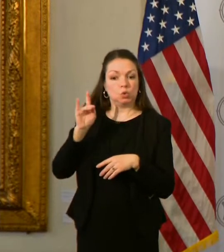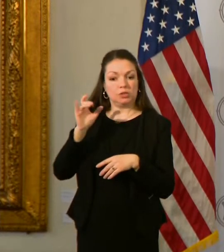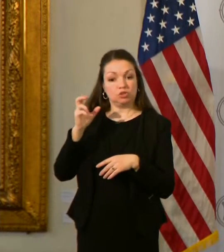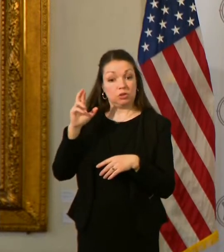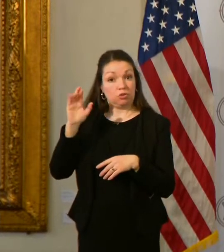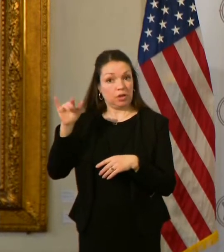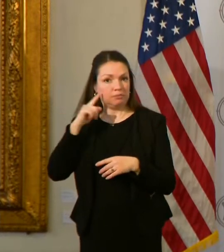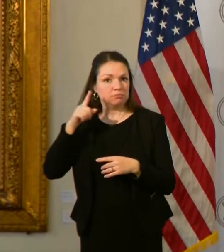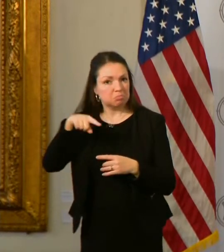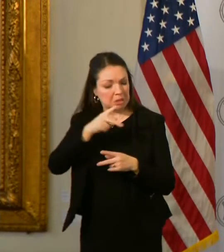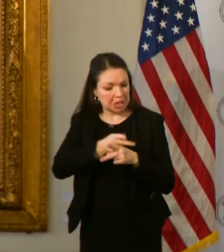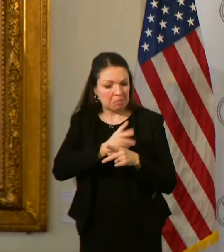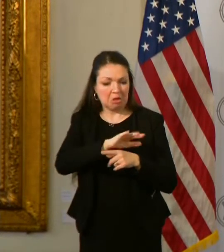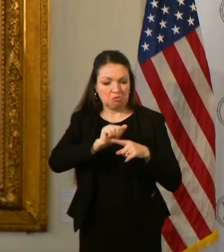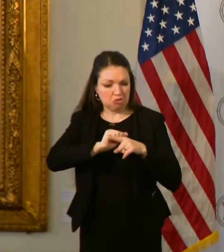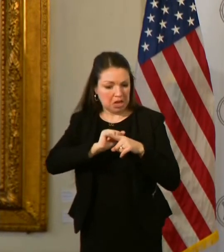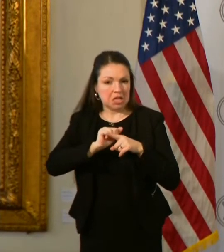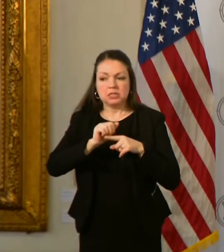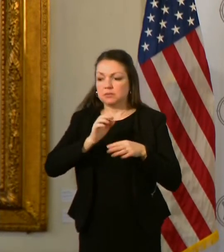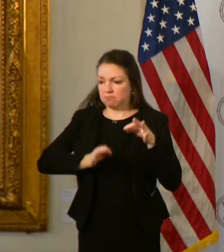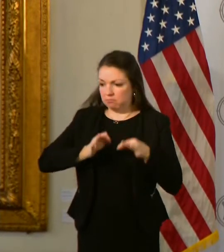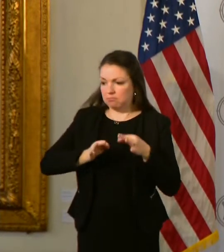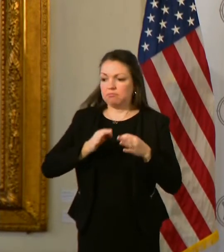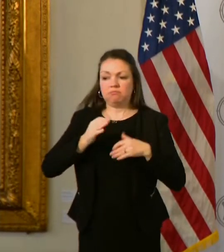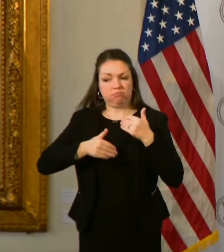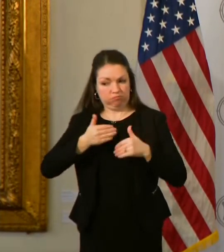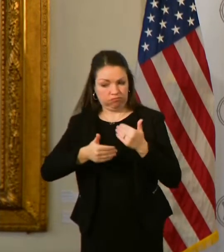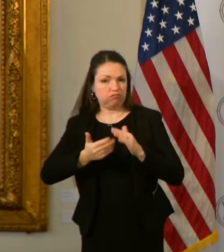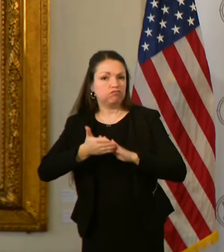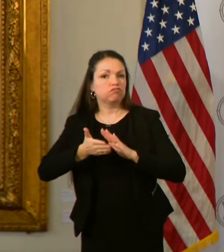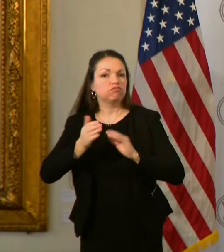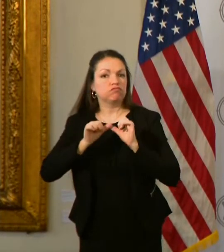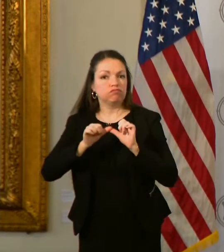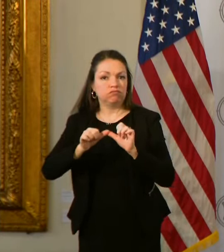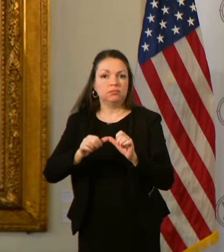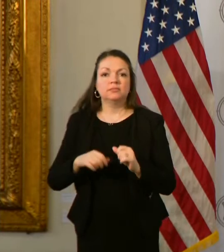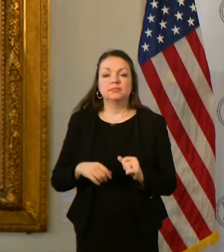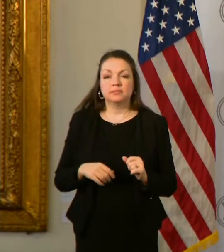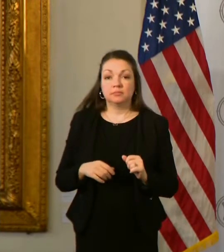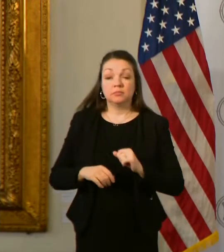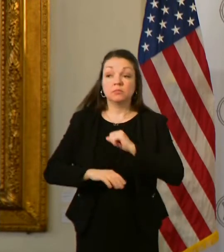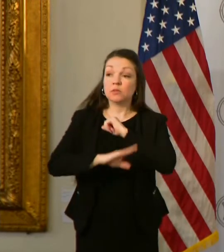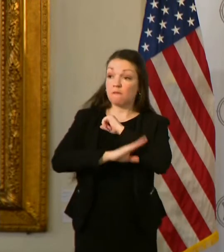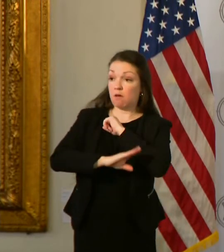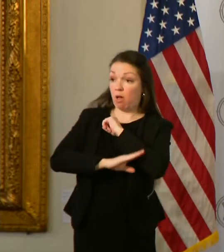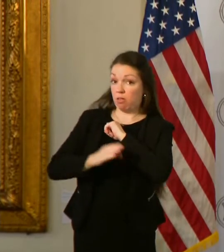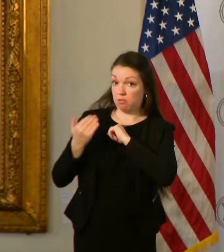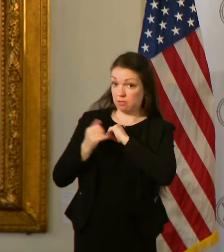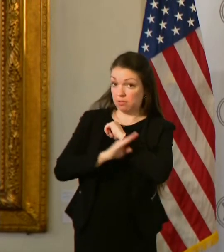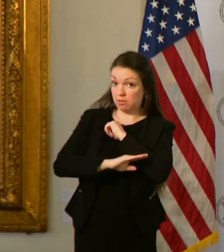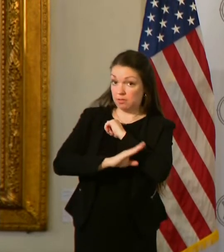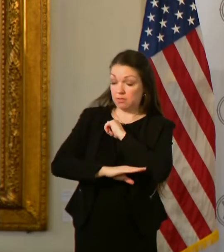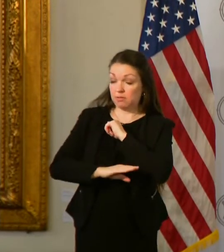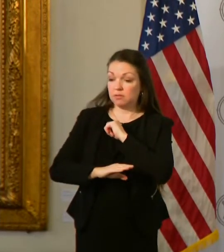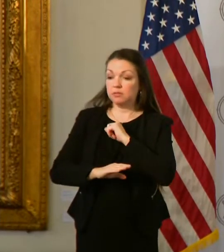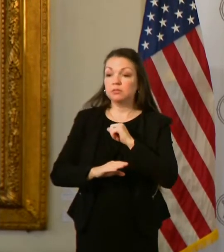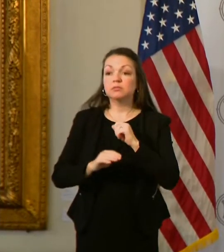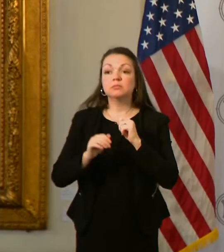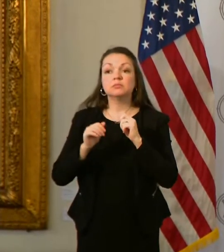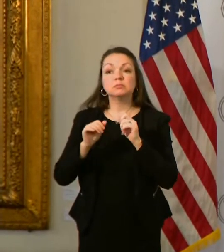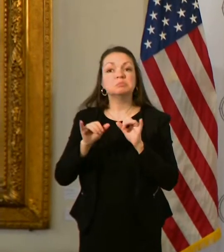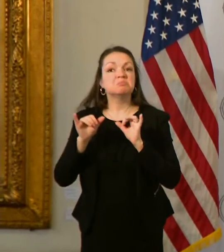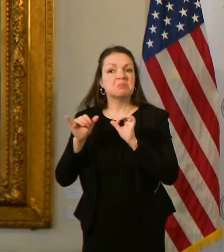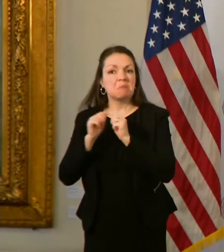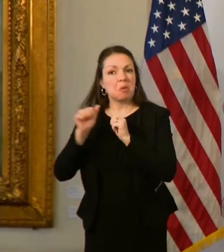the trains on the track. In the fall, we announced with the rest of the county